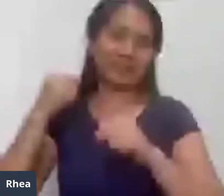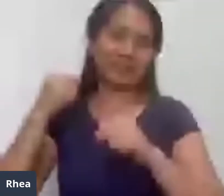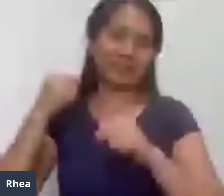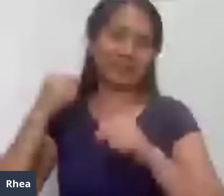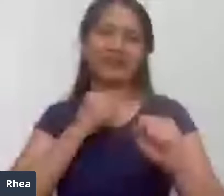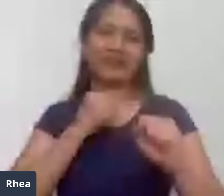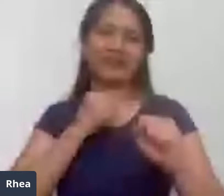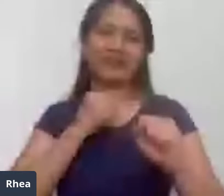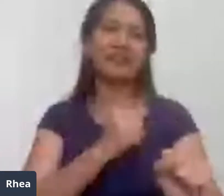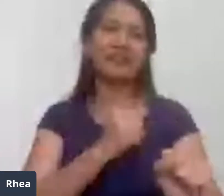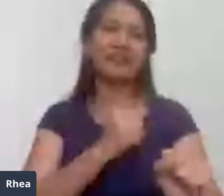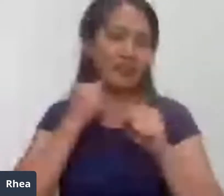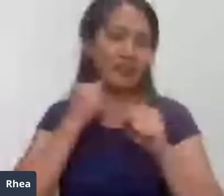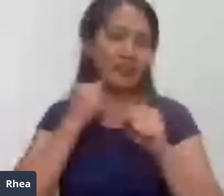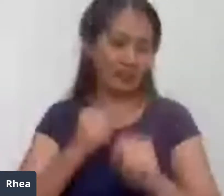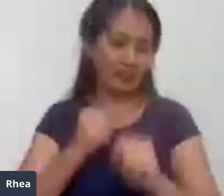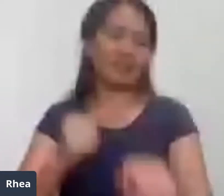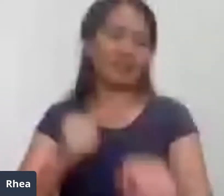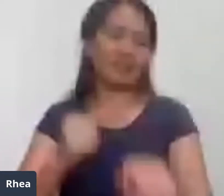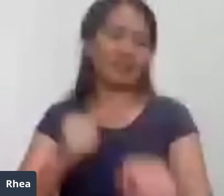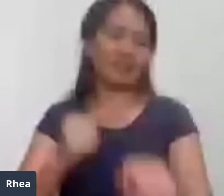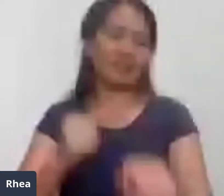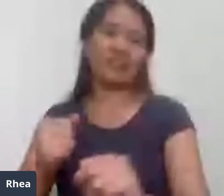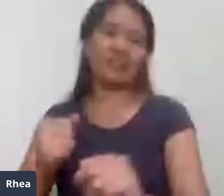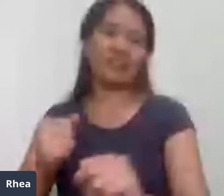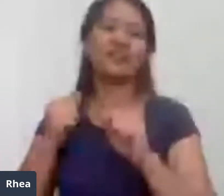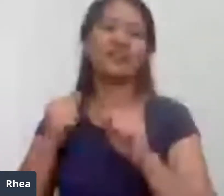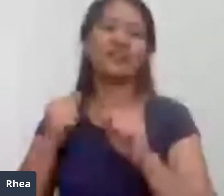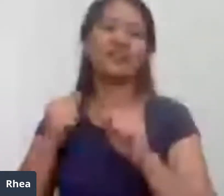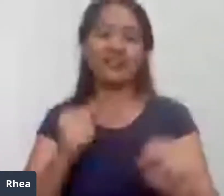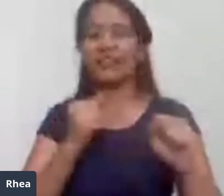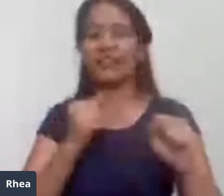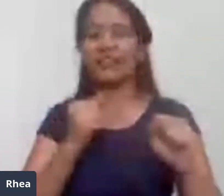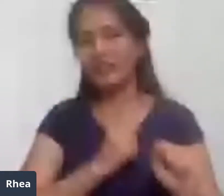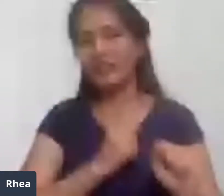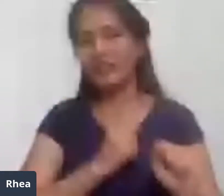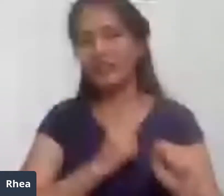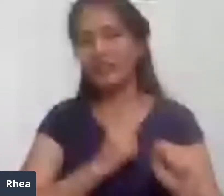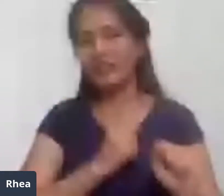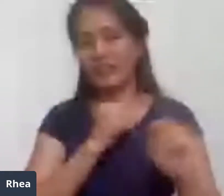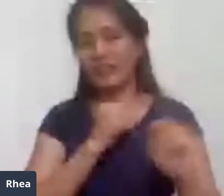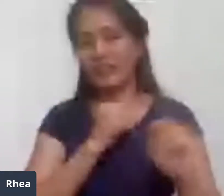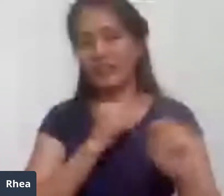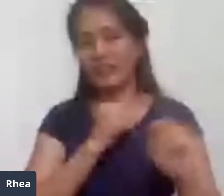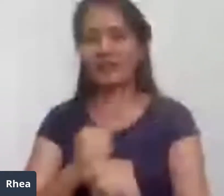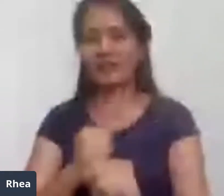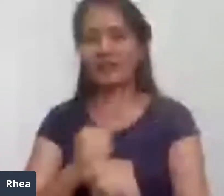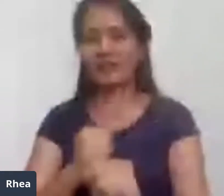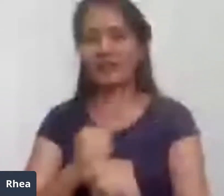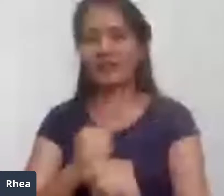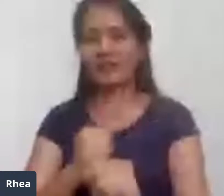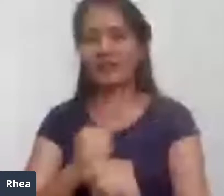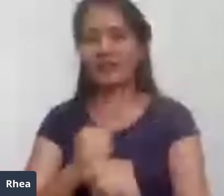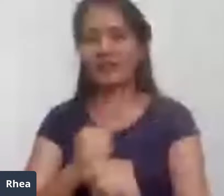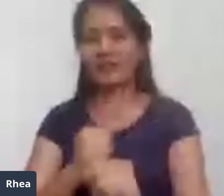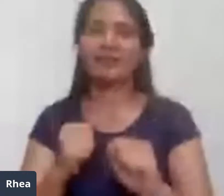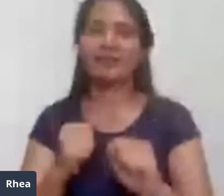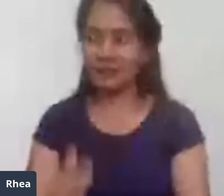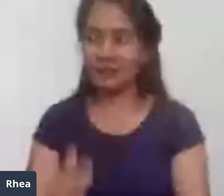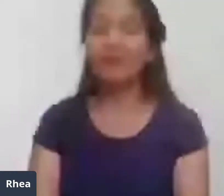maps. The janitors, janitress, and the janitors.